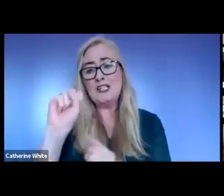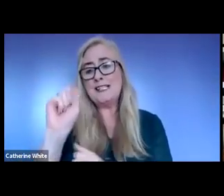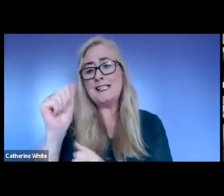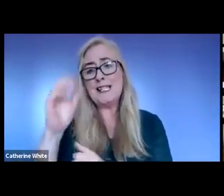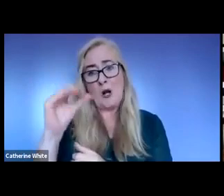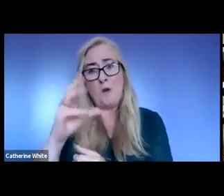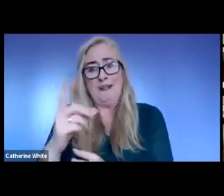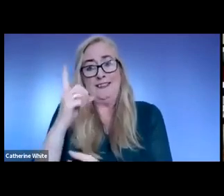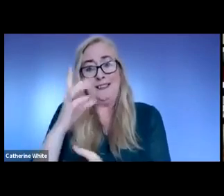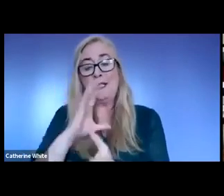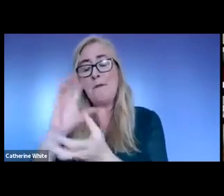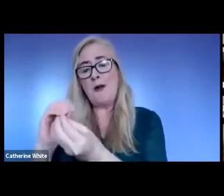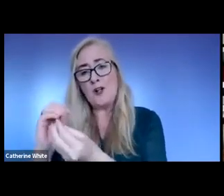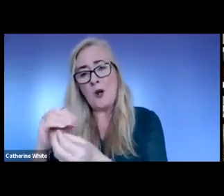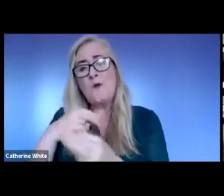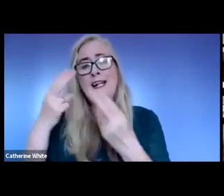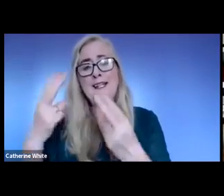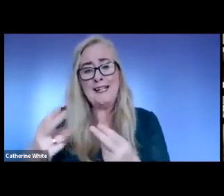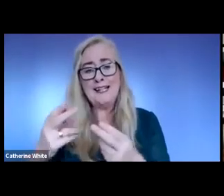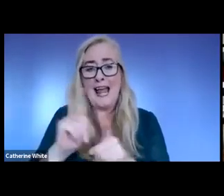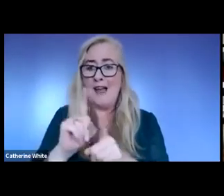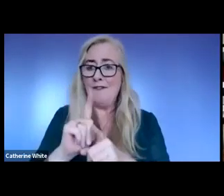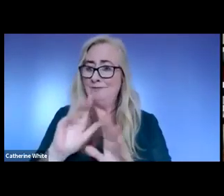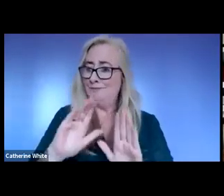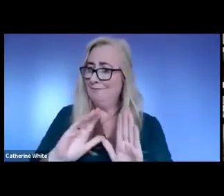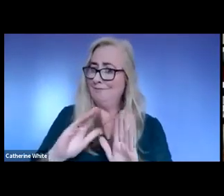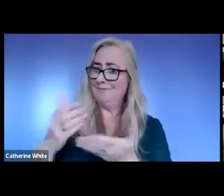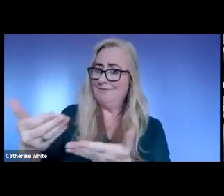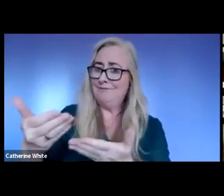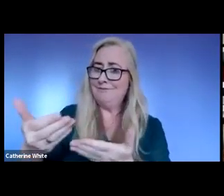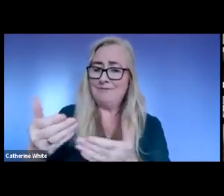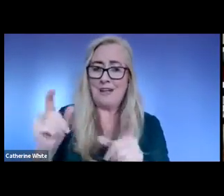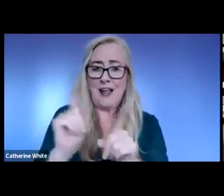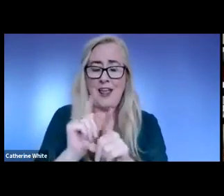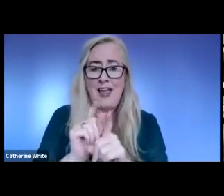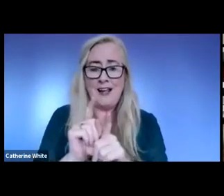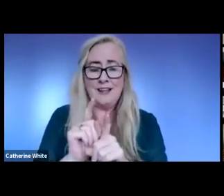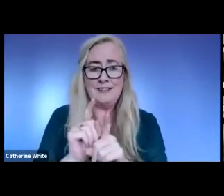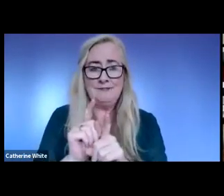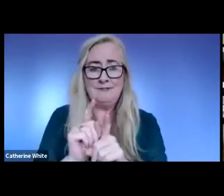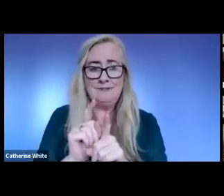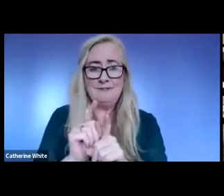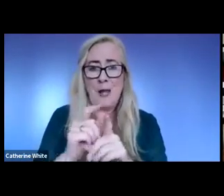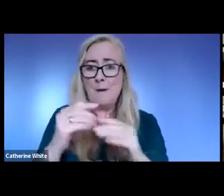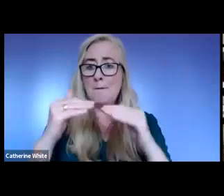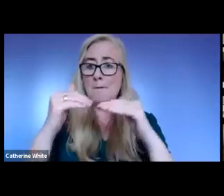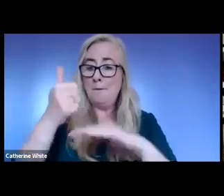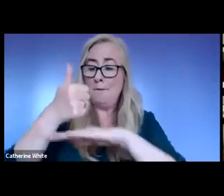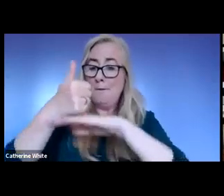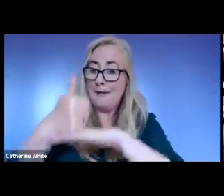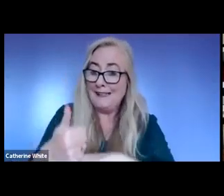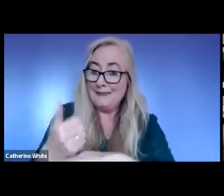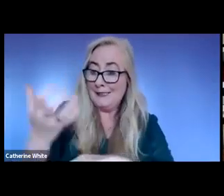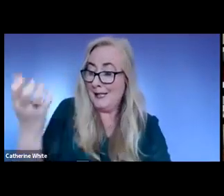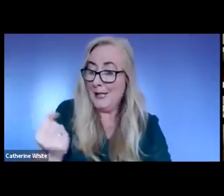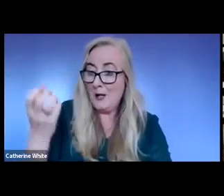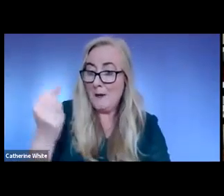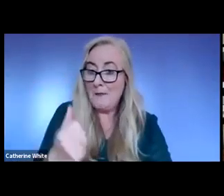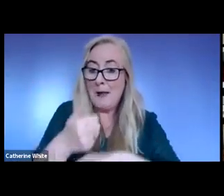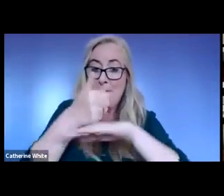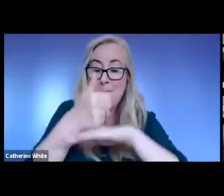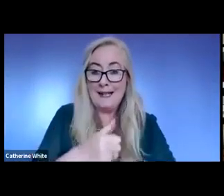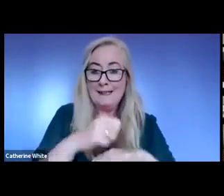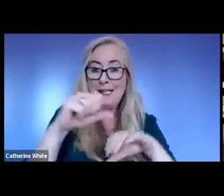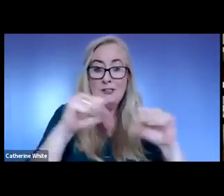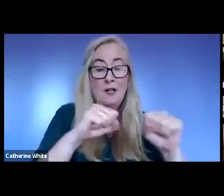need to provide for a minimum social floor. So the introduction of a floor of basic income and basic services. What can people